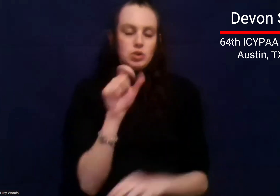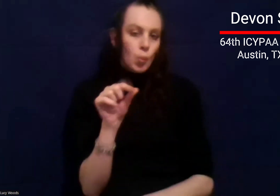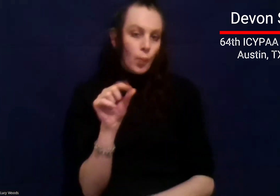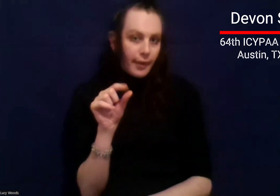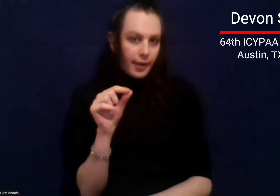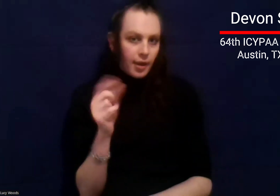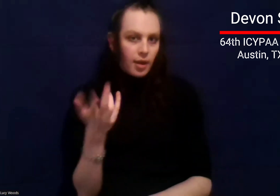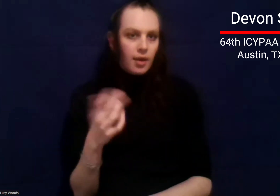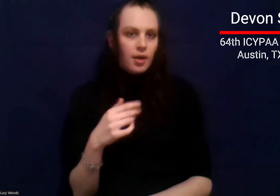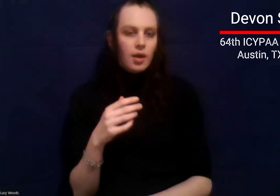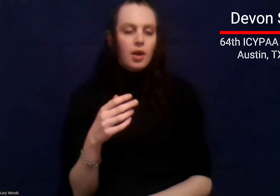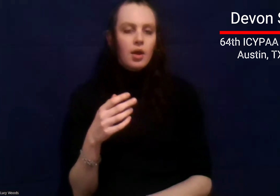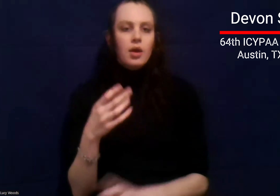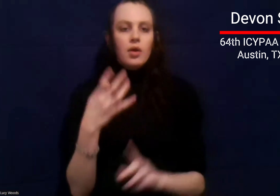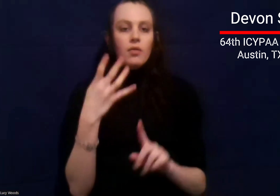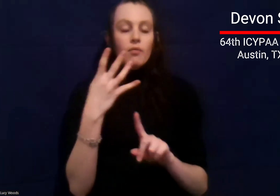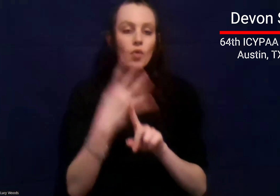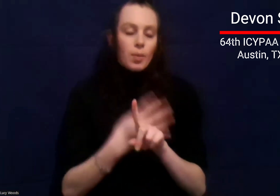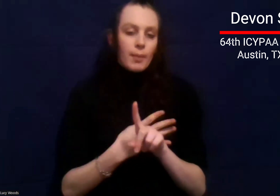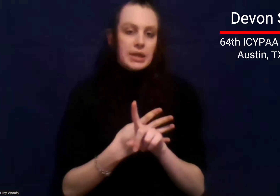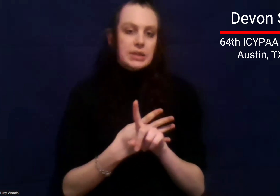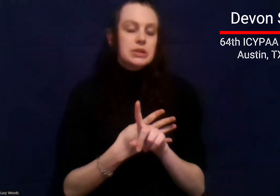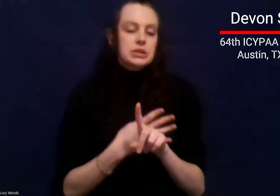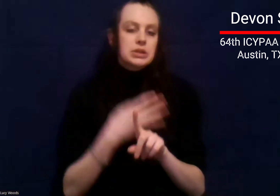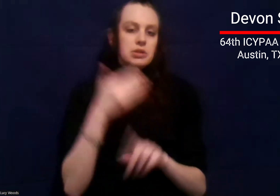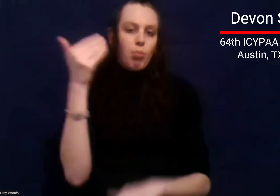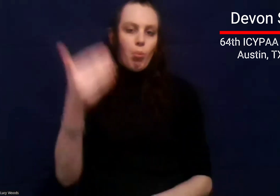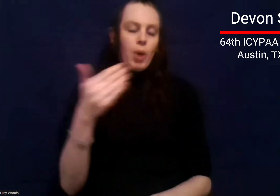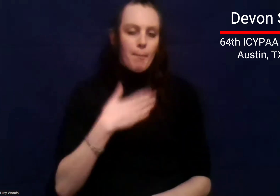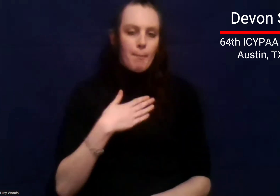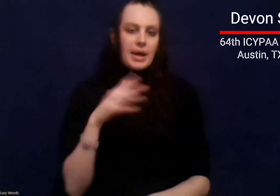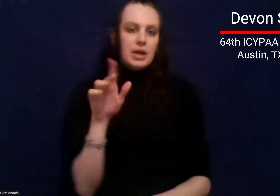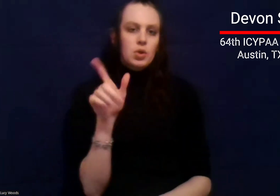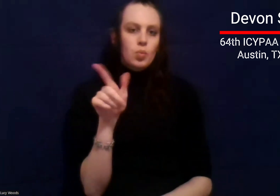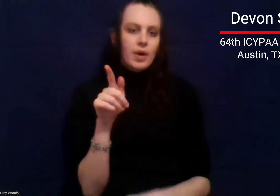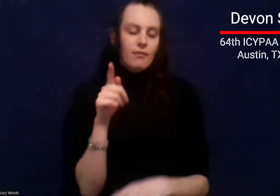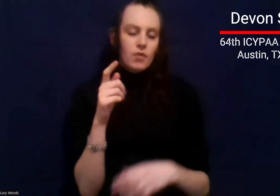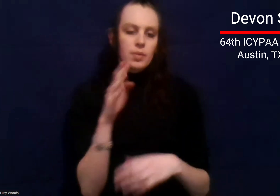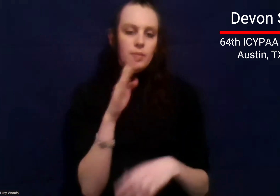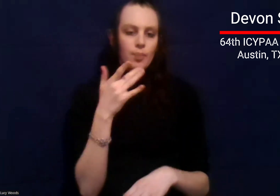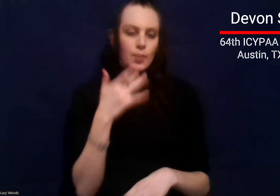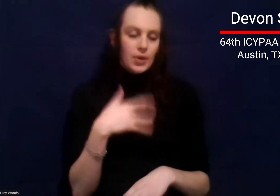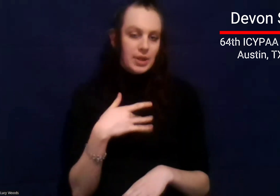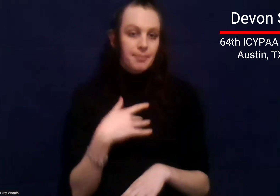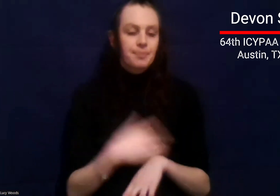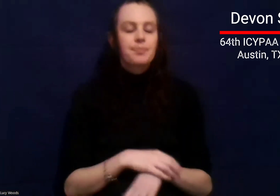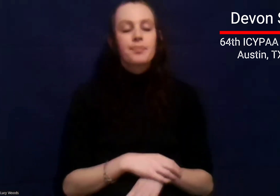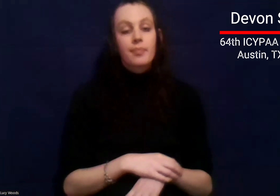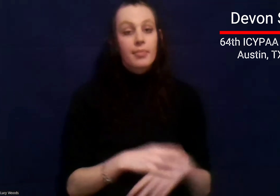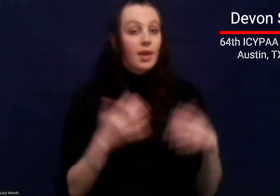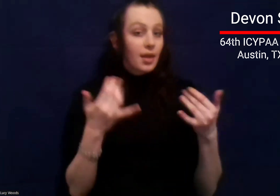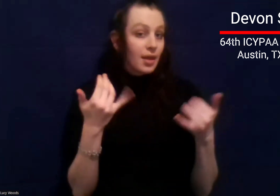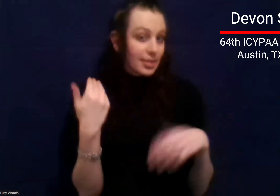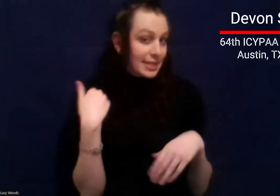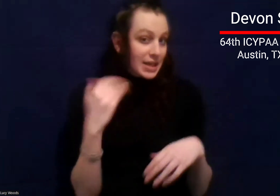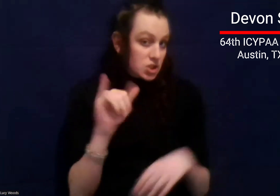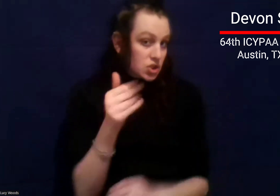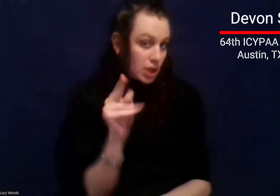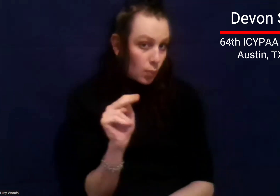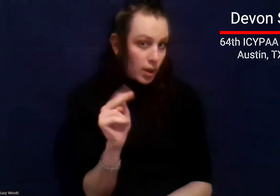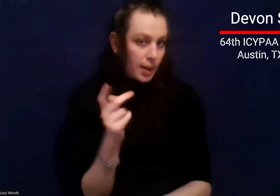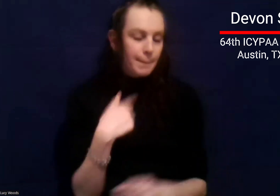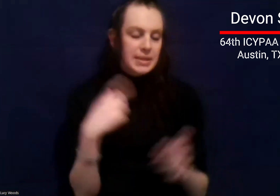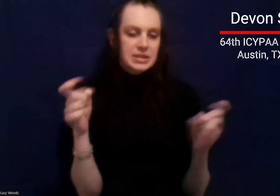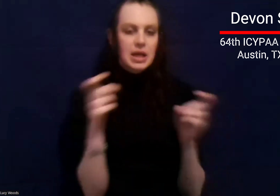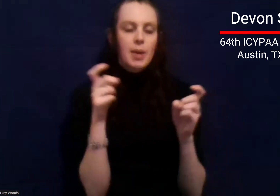4 months away from my 21st birthday. And I just celebrated 4 years of sobriety this past January. And